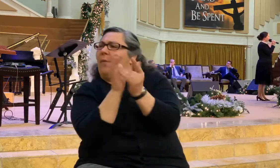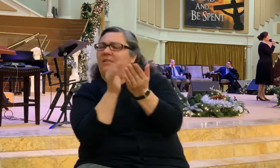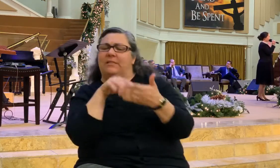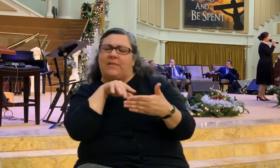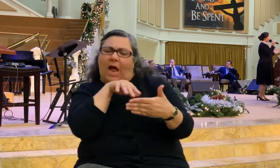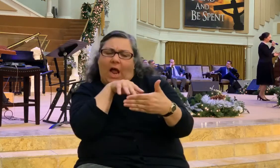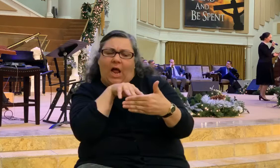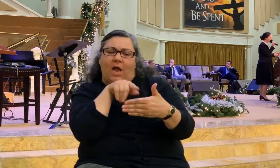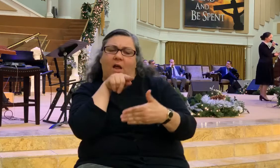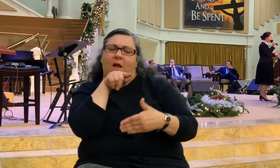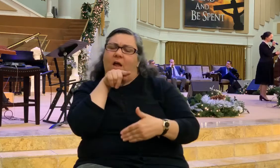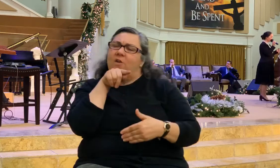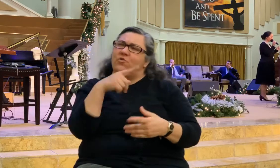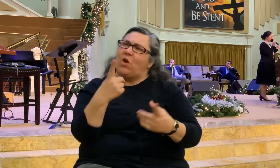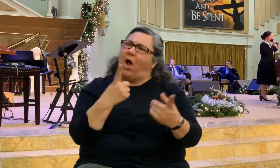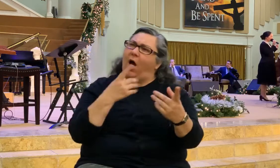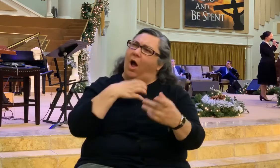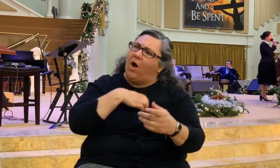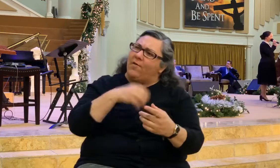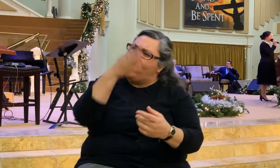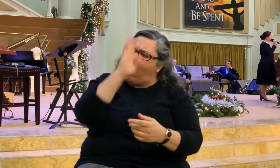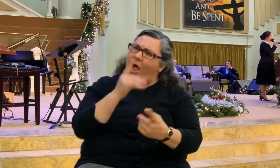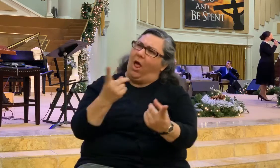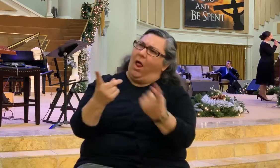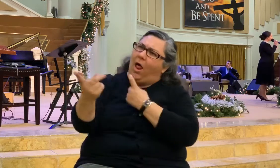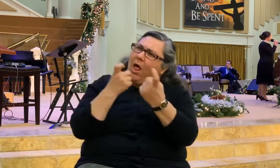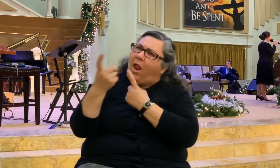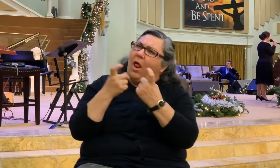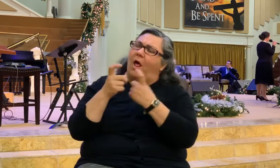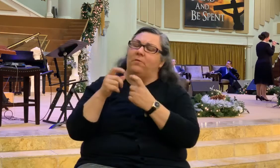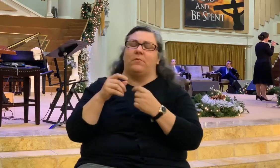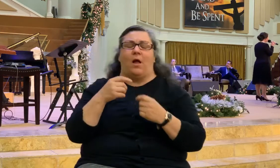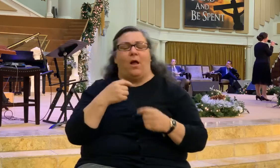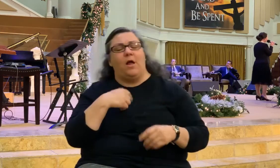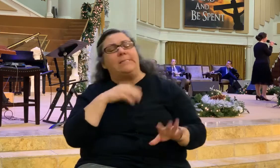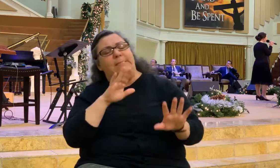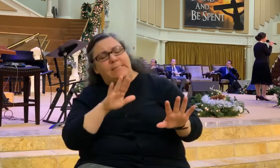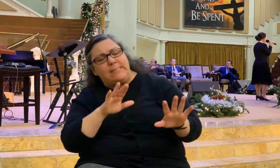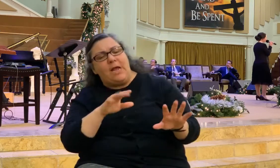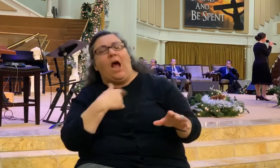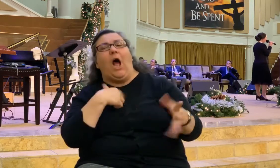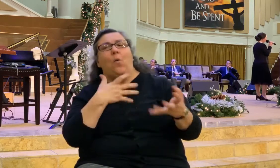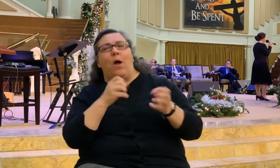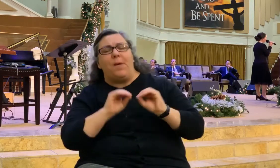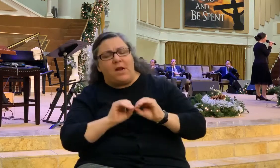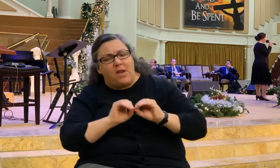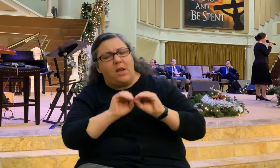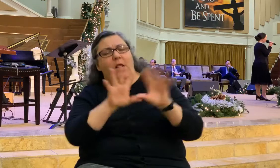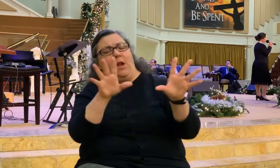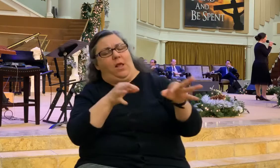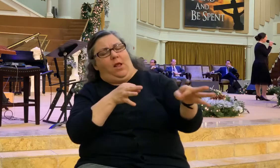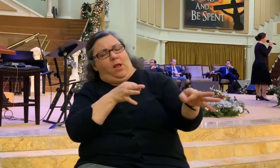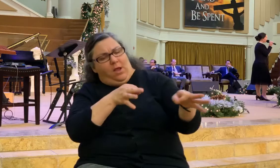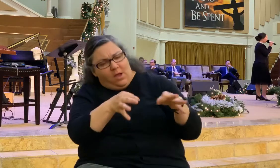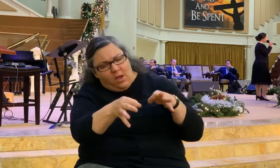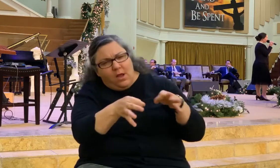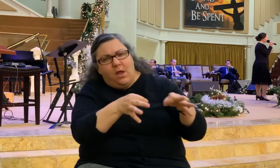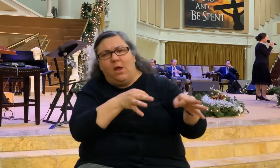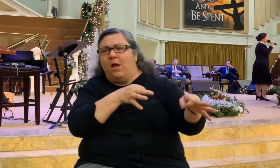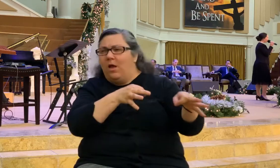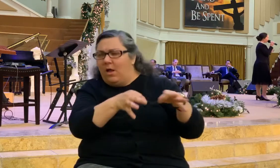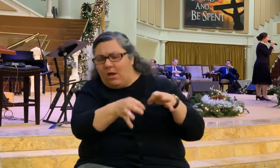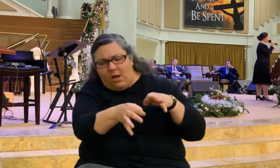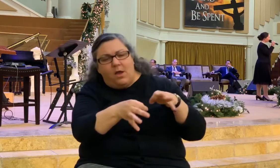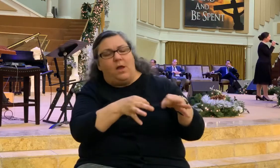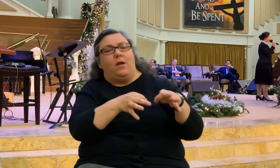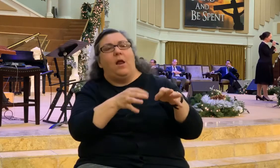for God and she had so many questions. And I took my time because I really wanted to make sure that it really got into, that the seed in the